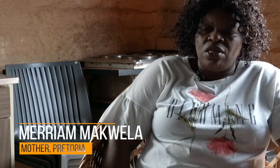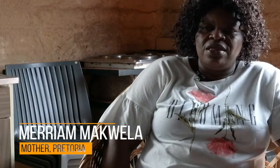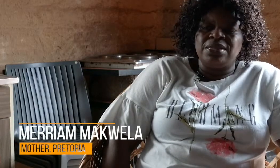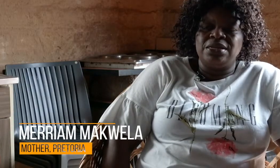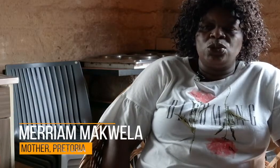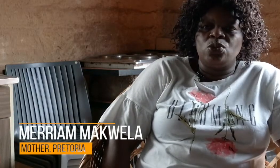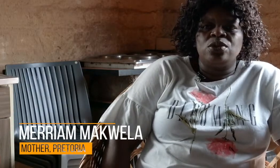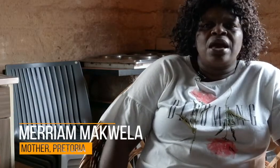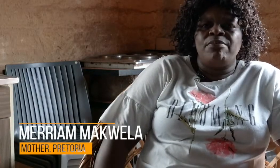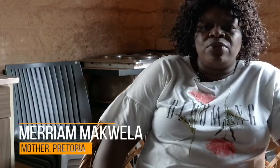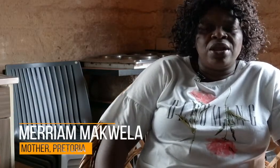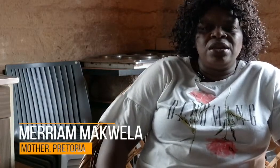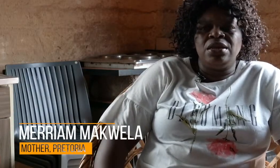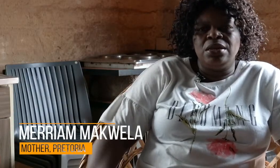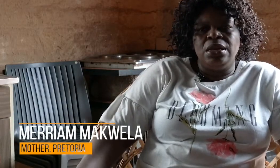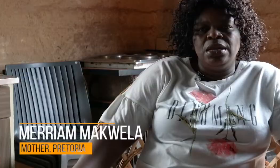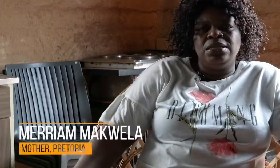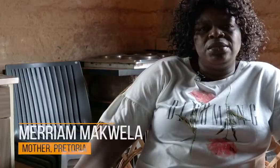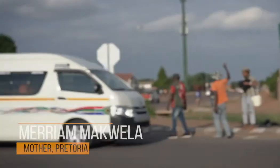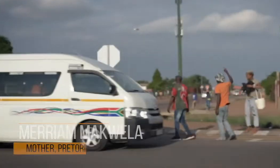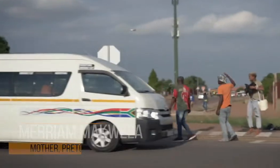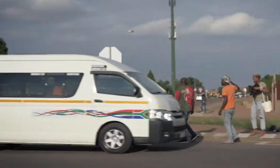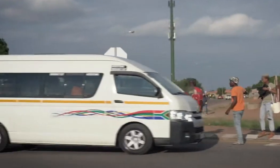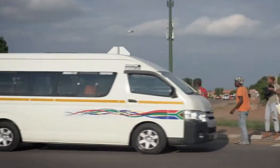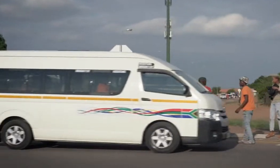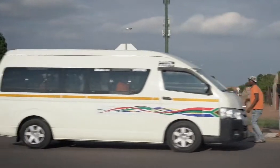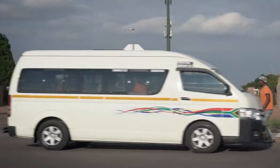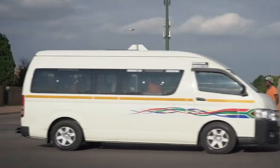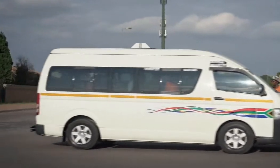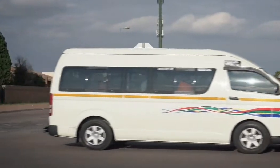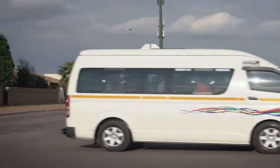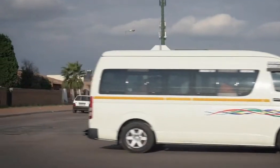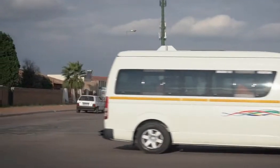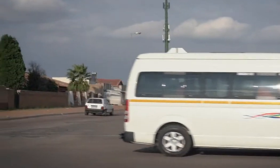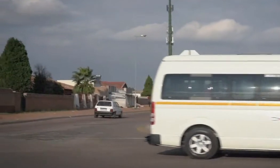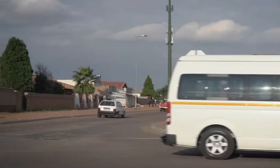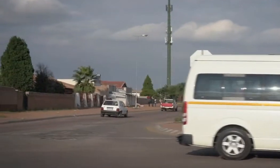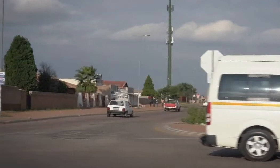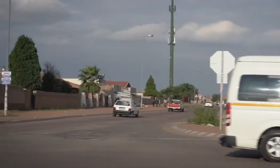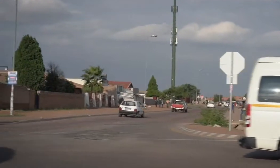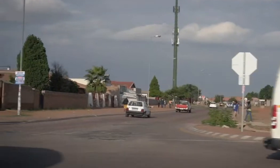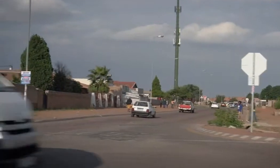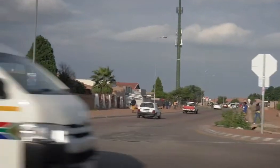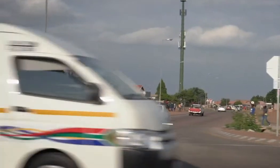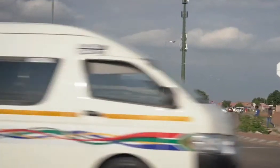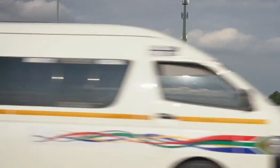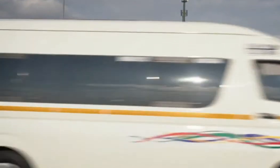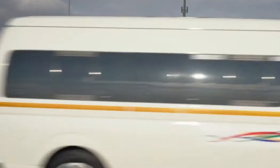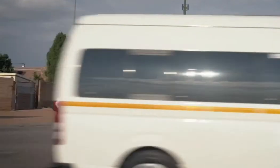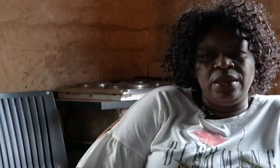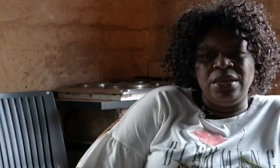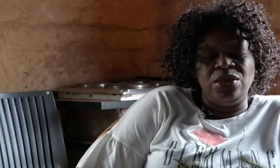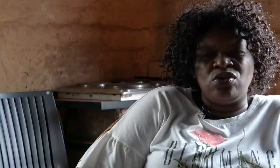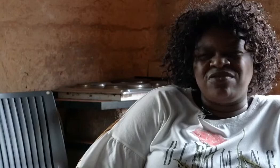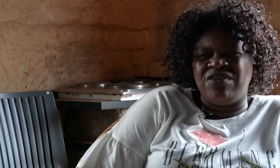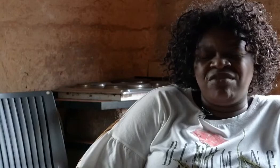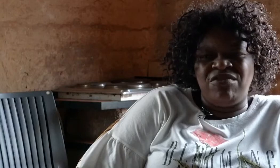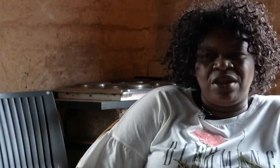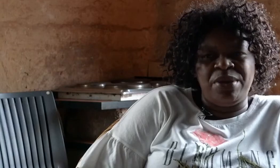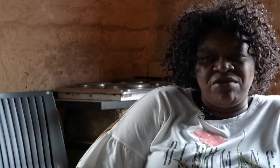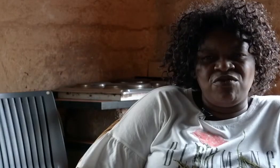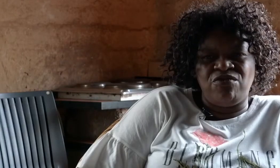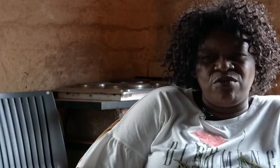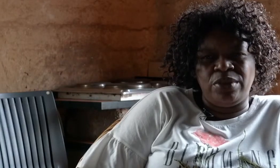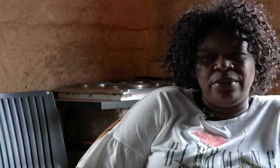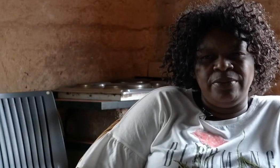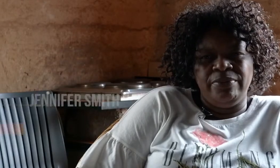on the street so it come running. In the taxi they were asking why. I told them it's my son. It was very, very